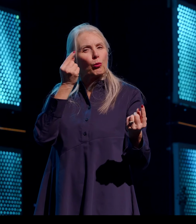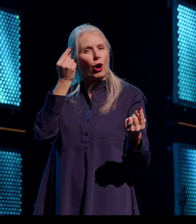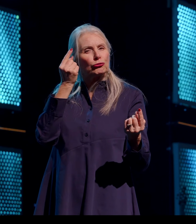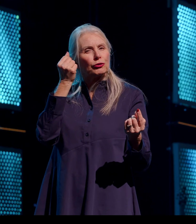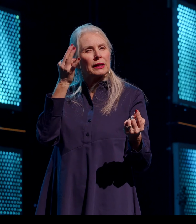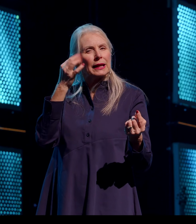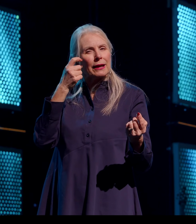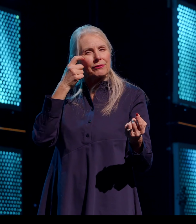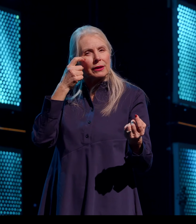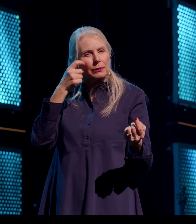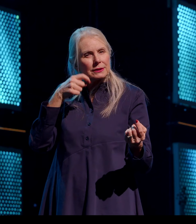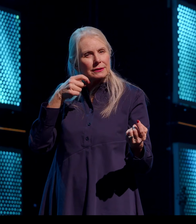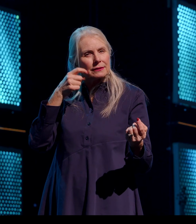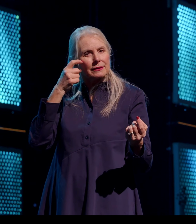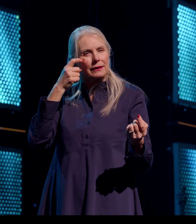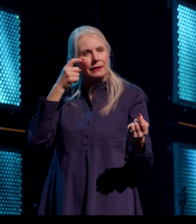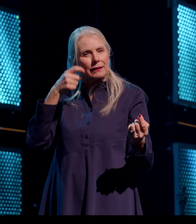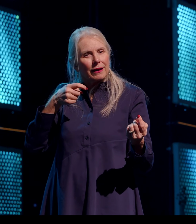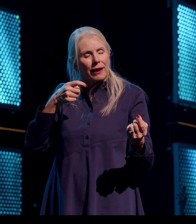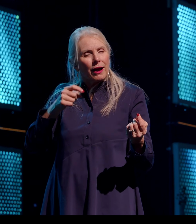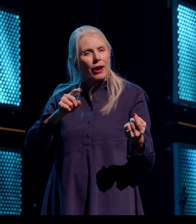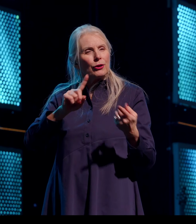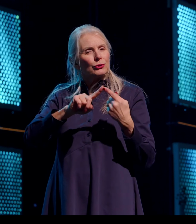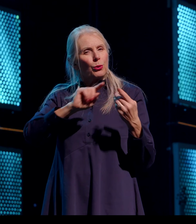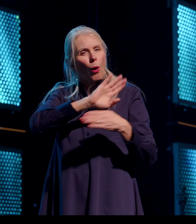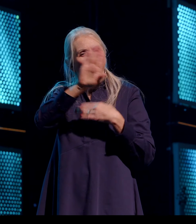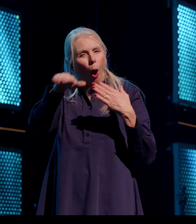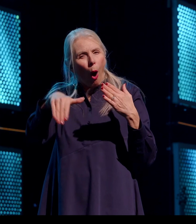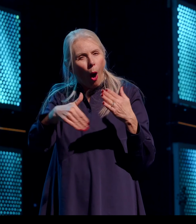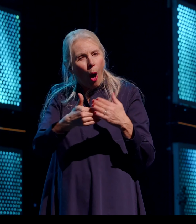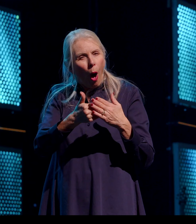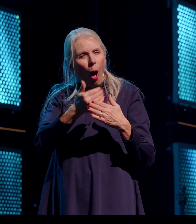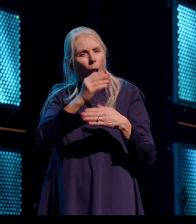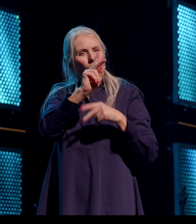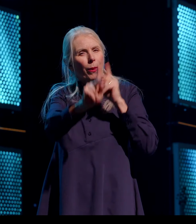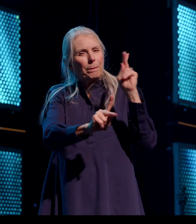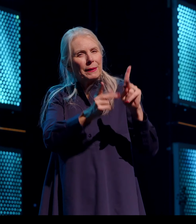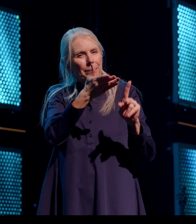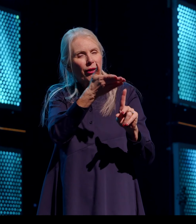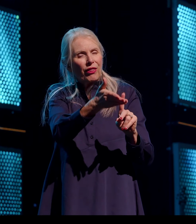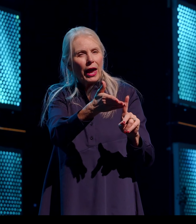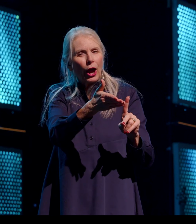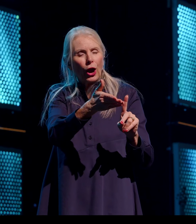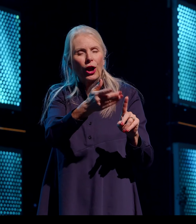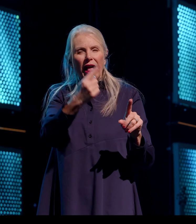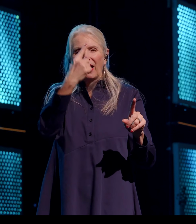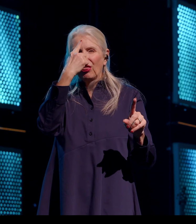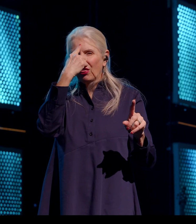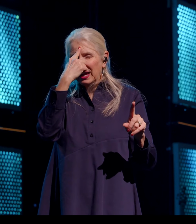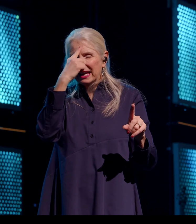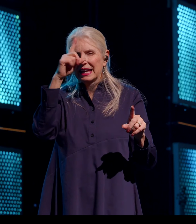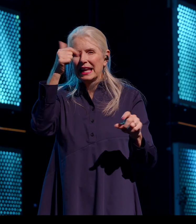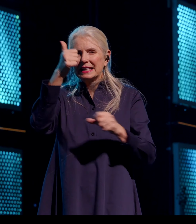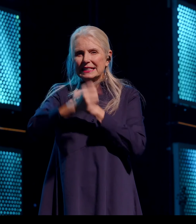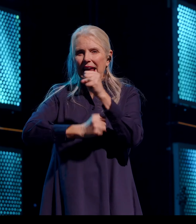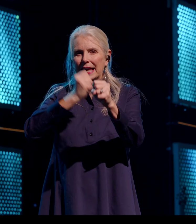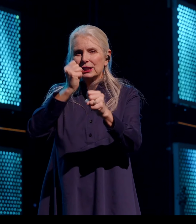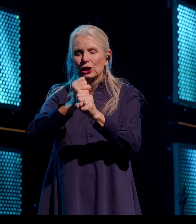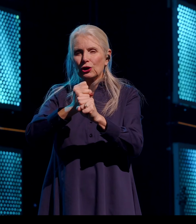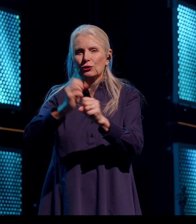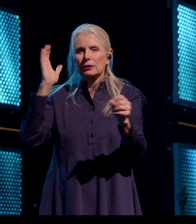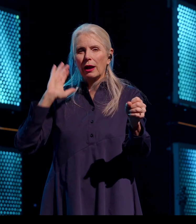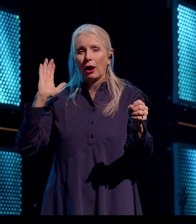that? To all the saints in Philippi, to think about the fact that 10 years prior, there were no saints in